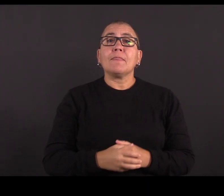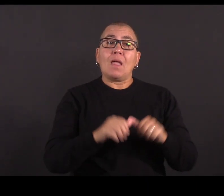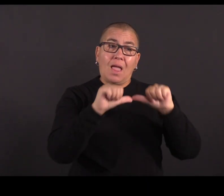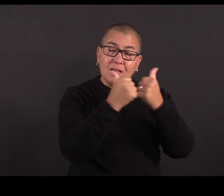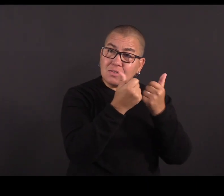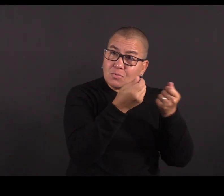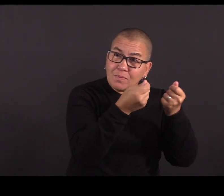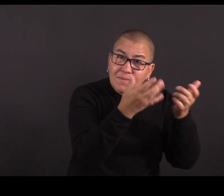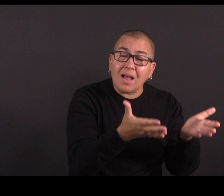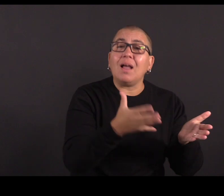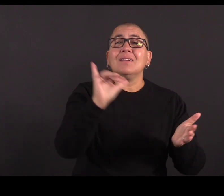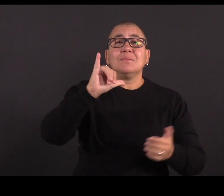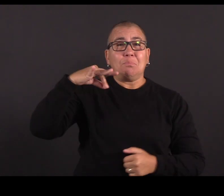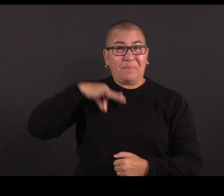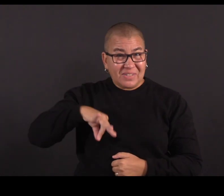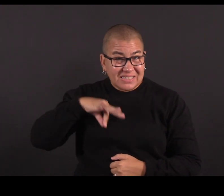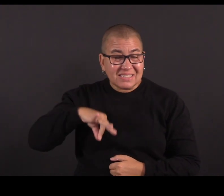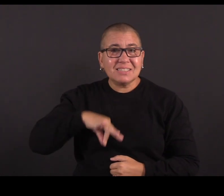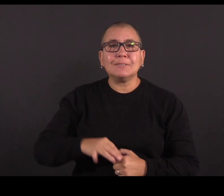it.